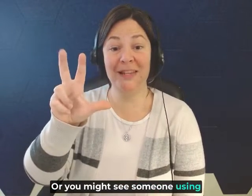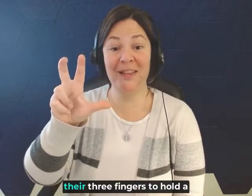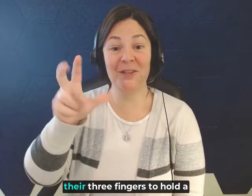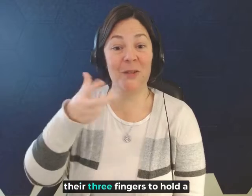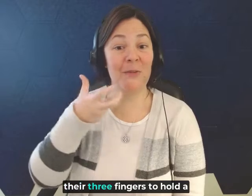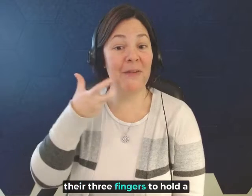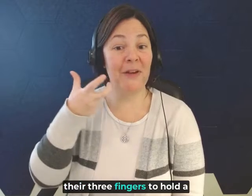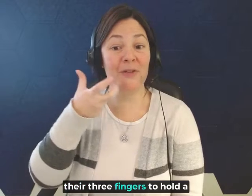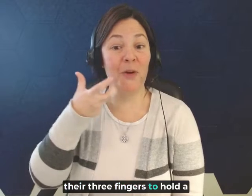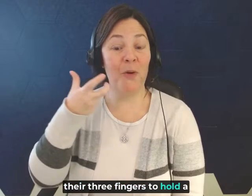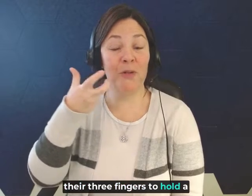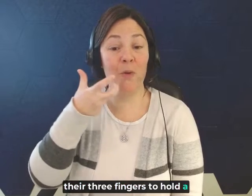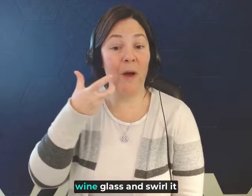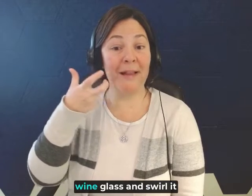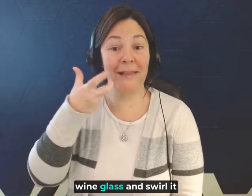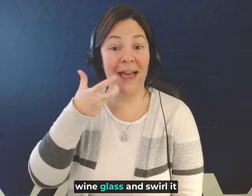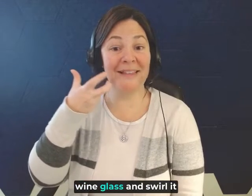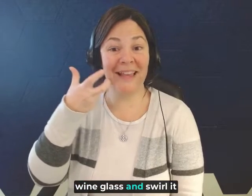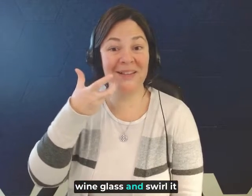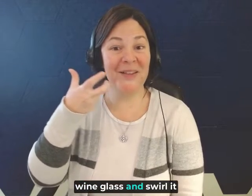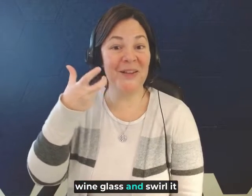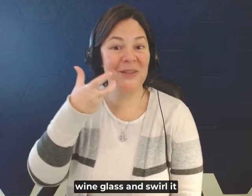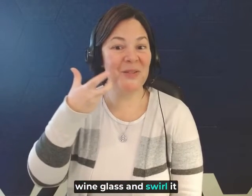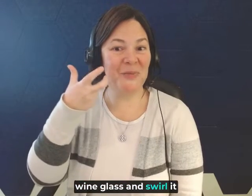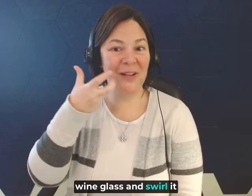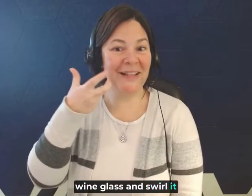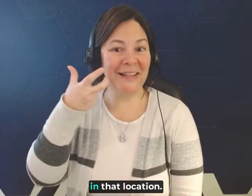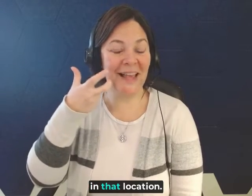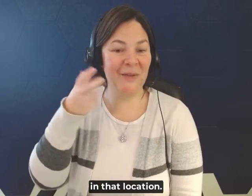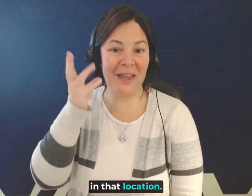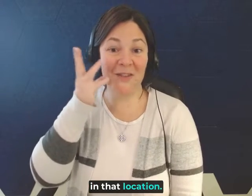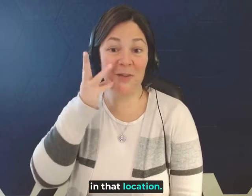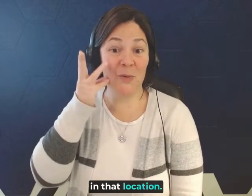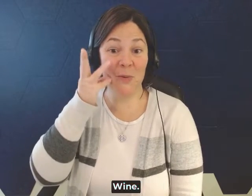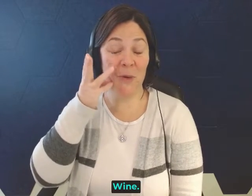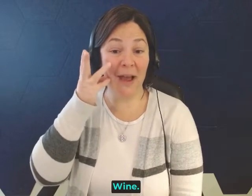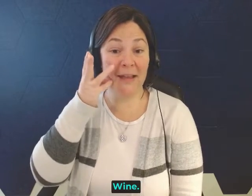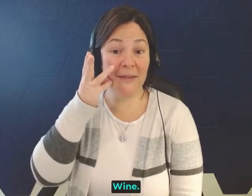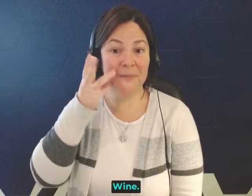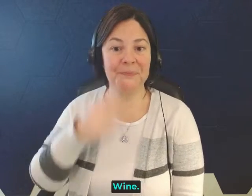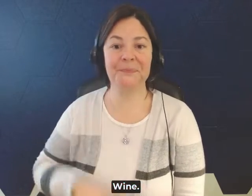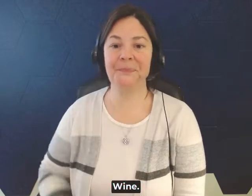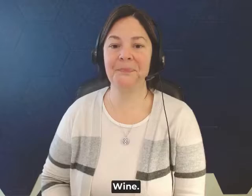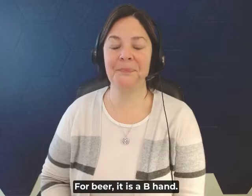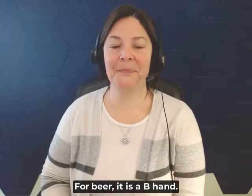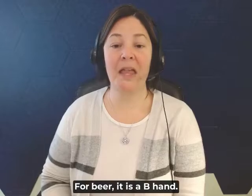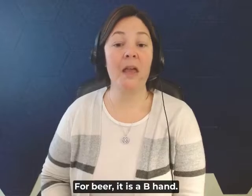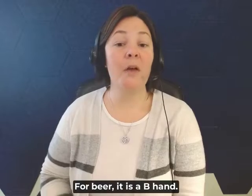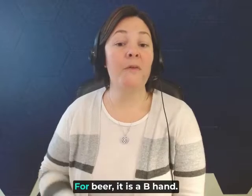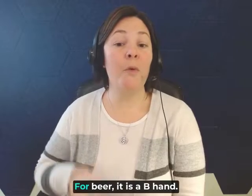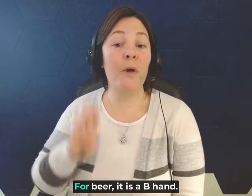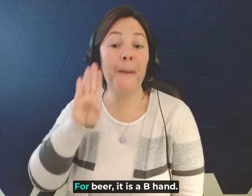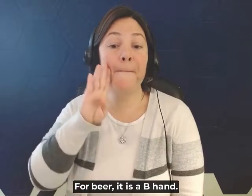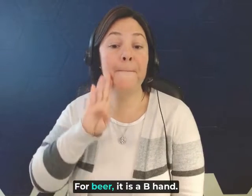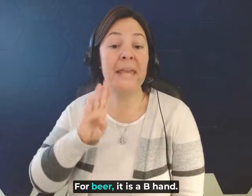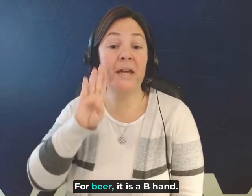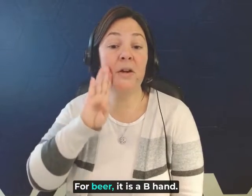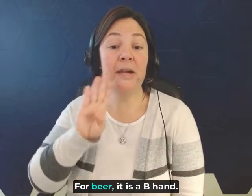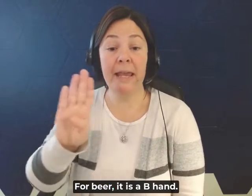the 3 fingers to hold a wine glass and swirl it in that location. Wine. For beer, it